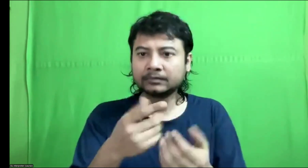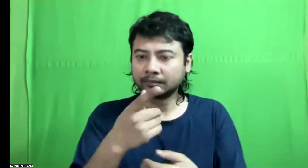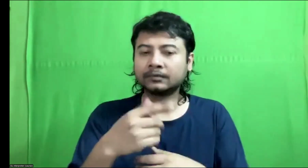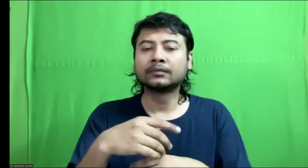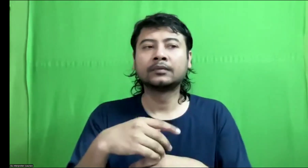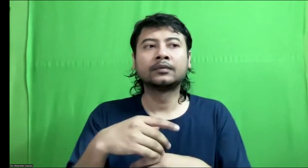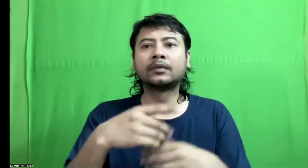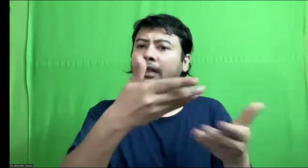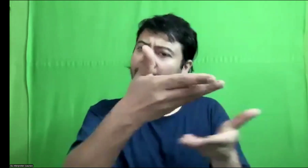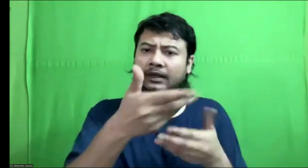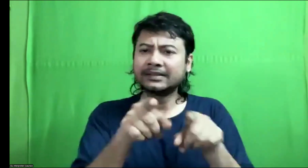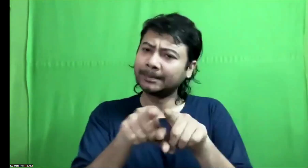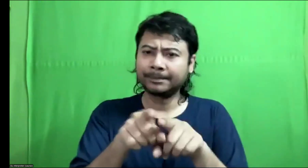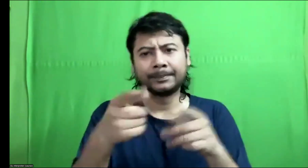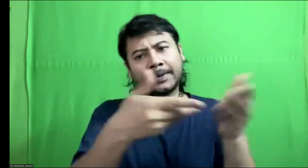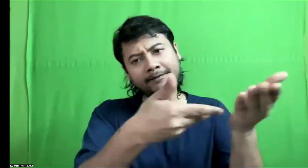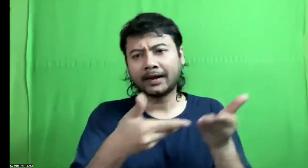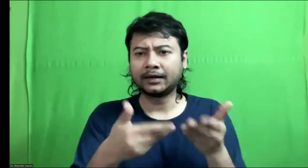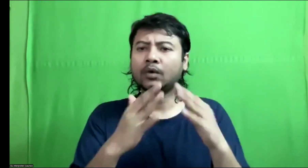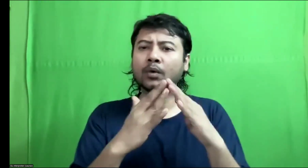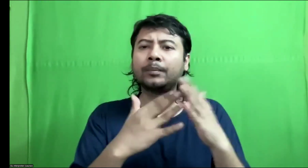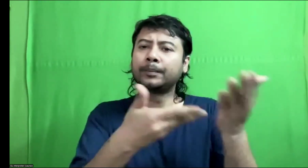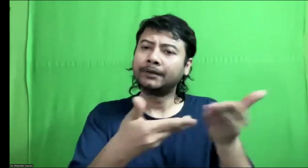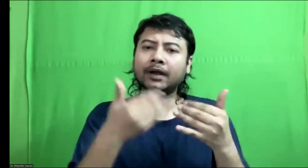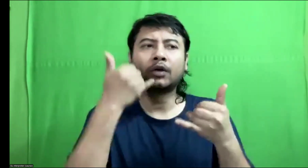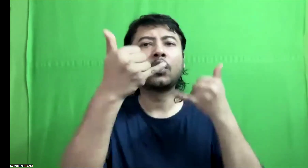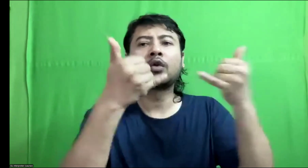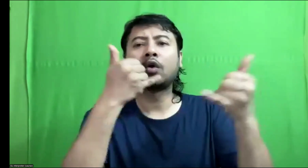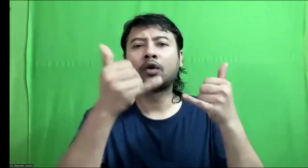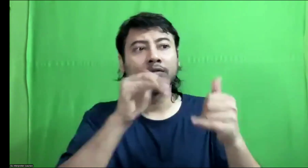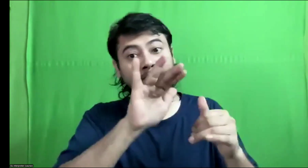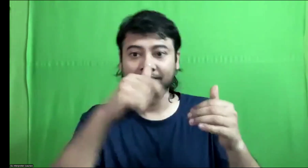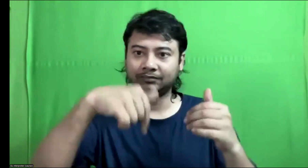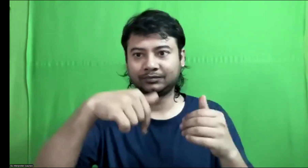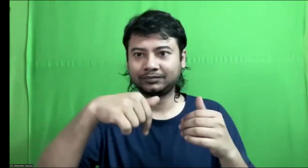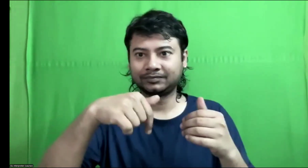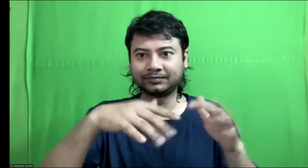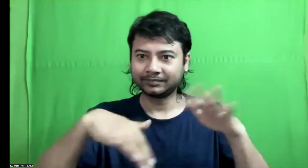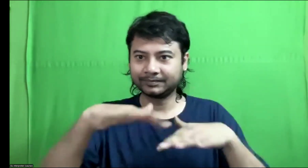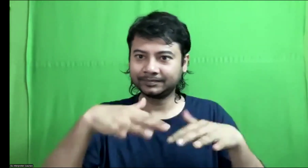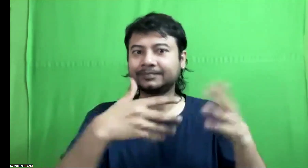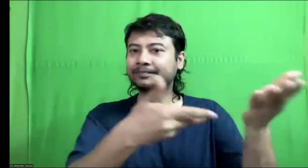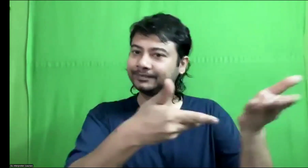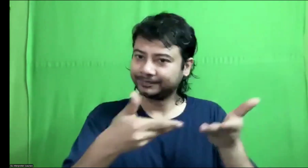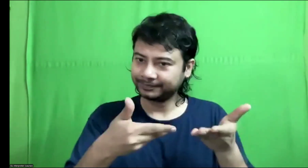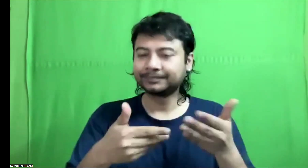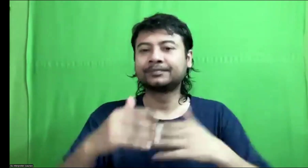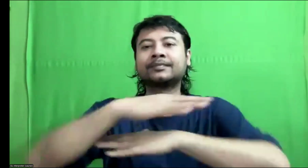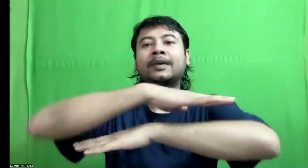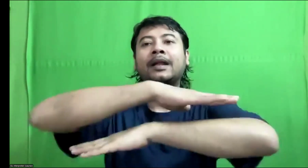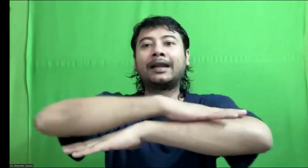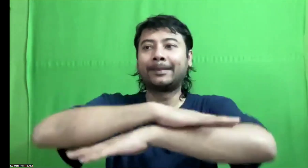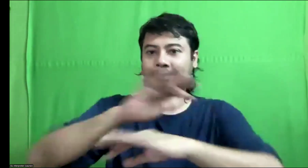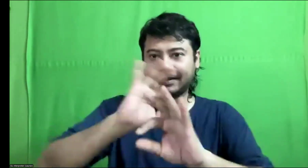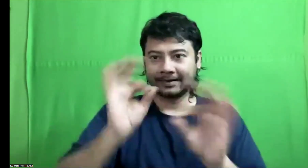we invite similarly. We just offer. And if you want, you can keep a very simple prasad of